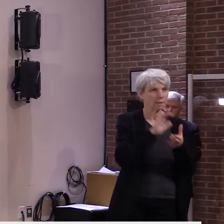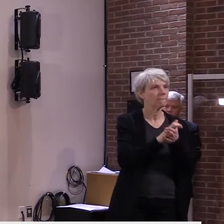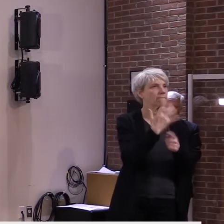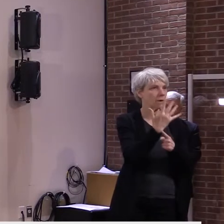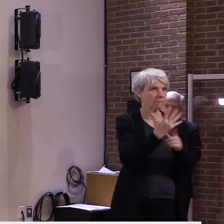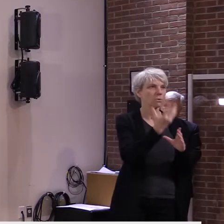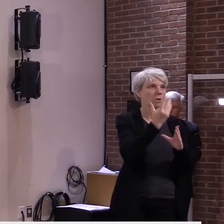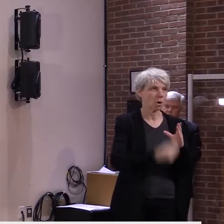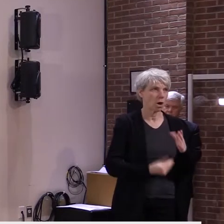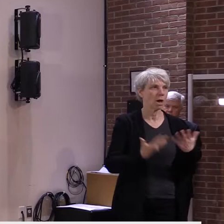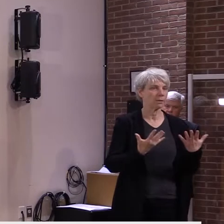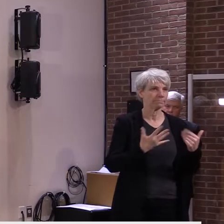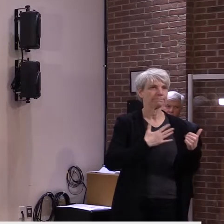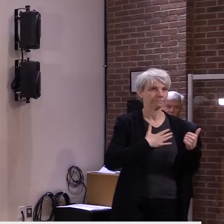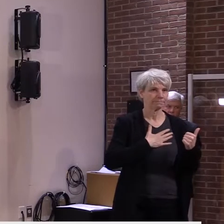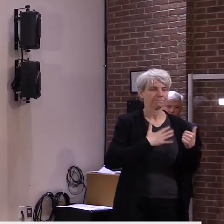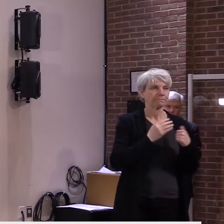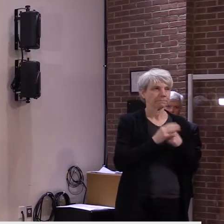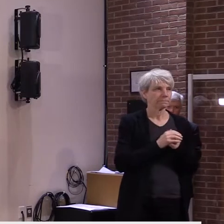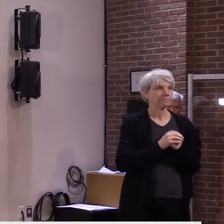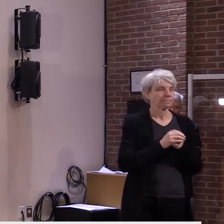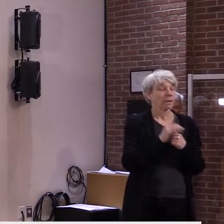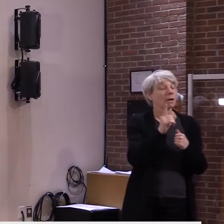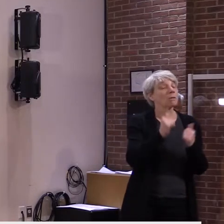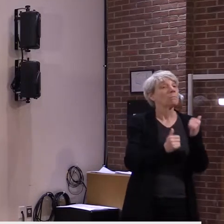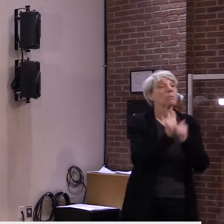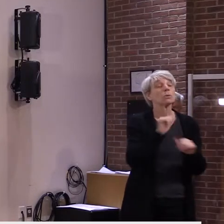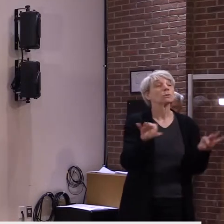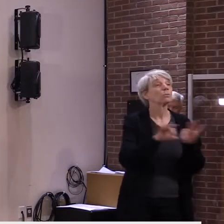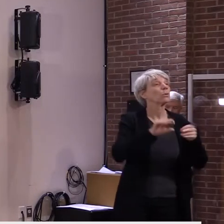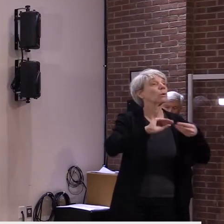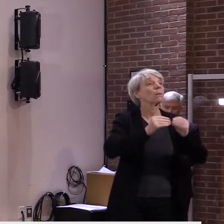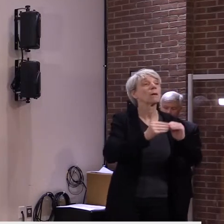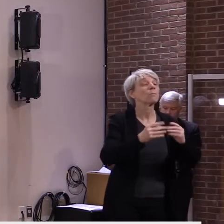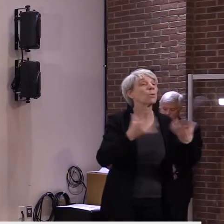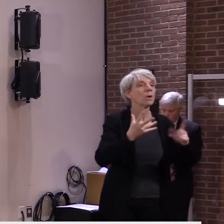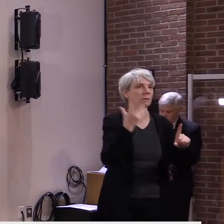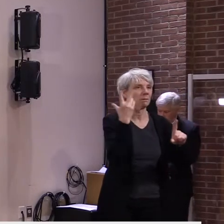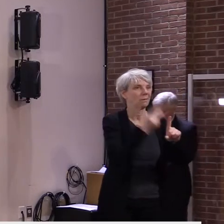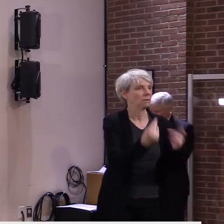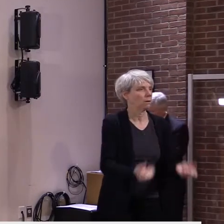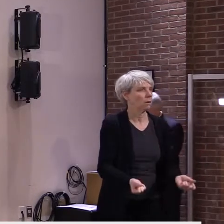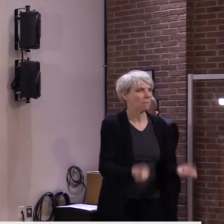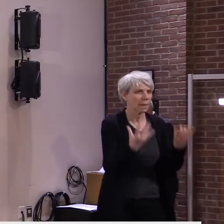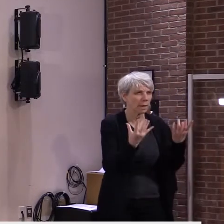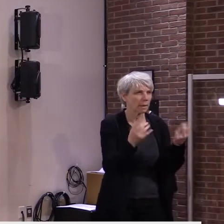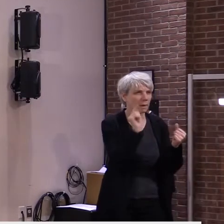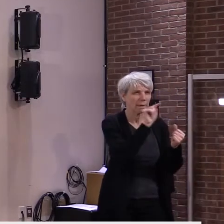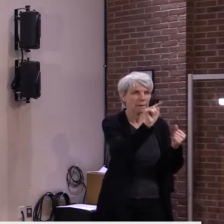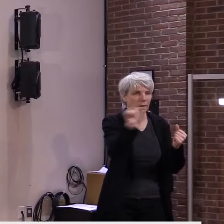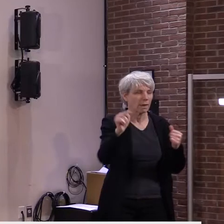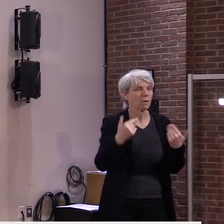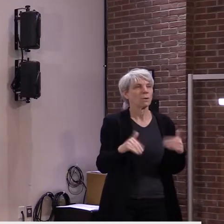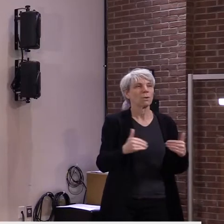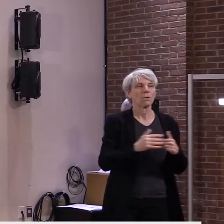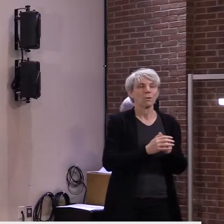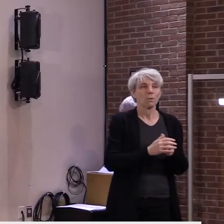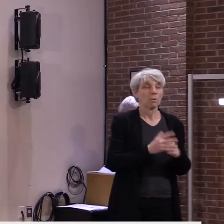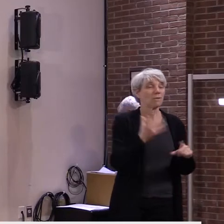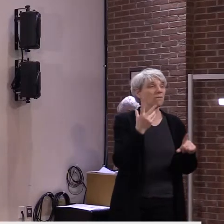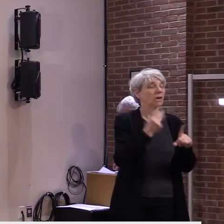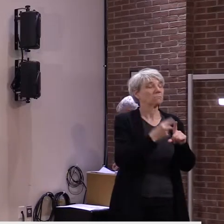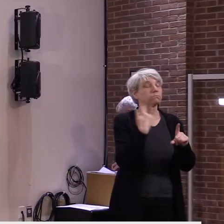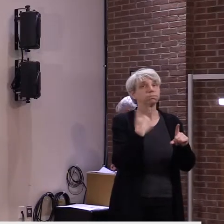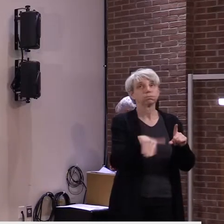But the one data point that we care about the most is the vaccination rate, because this alone is what